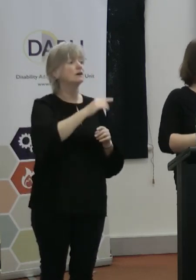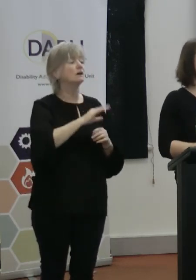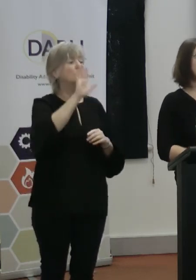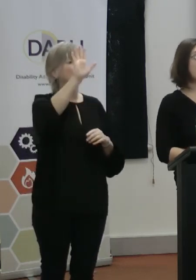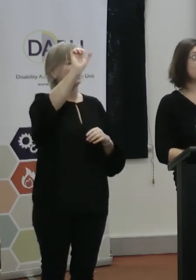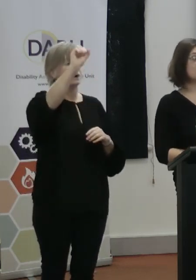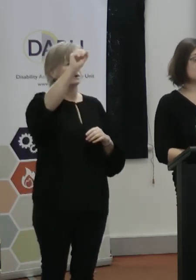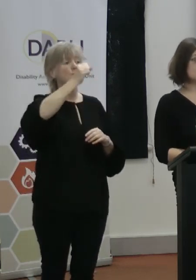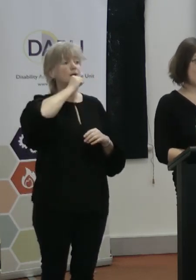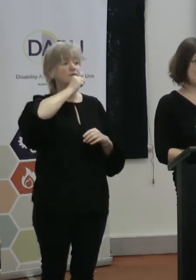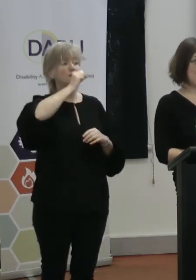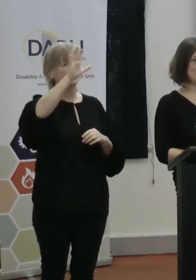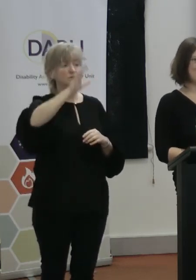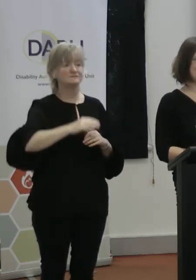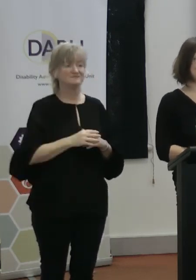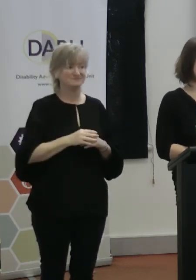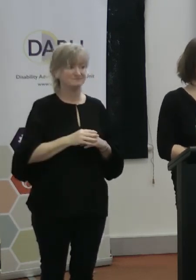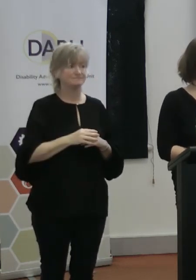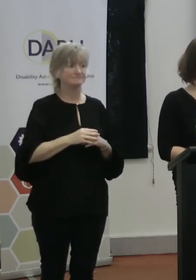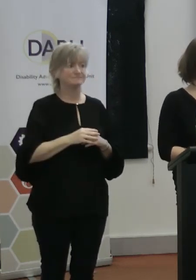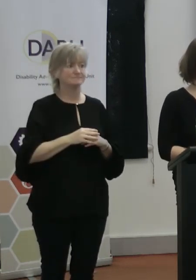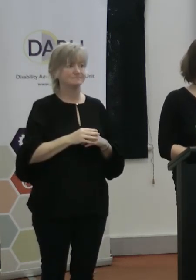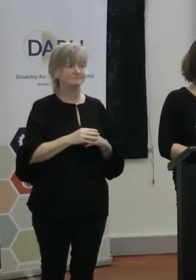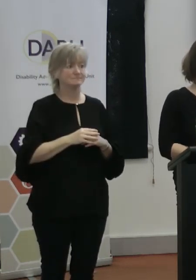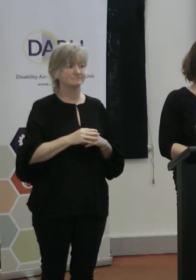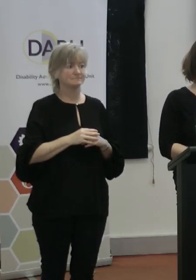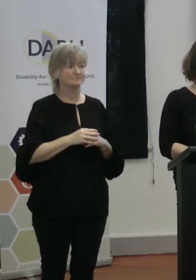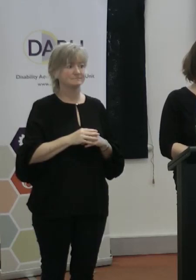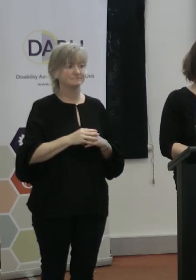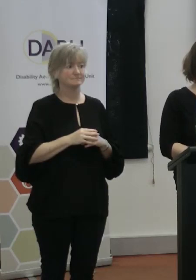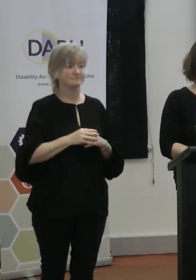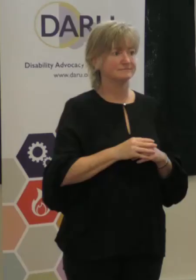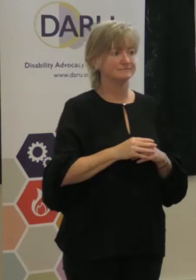Han, can you wait for the microphone?